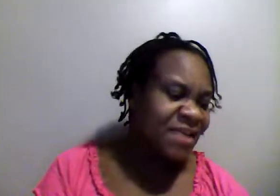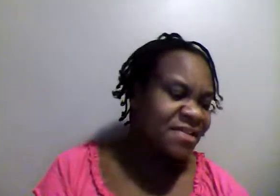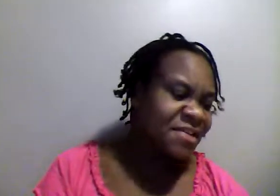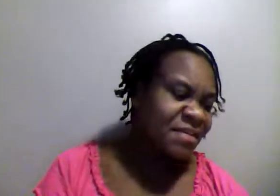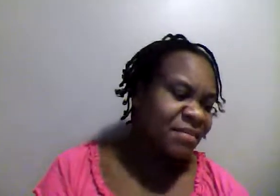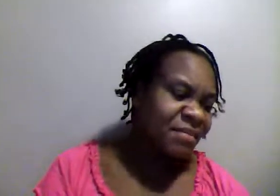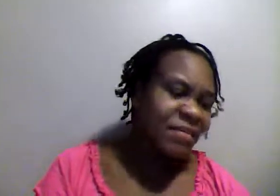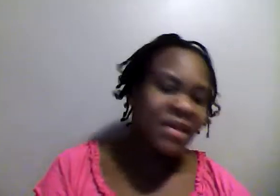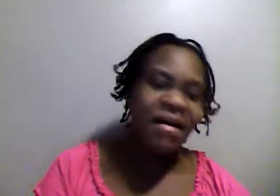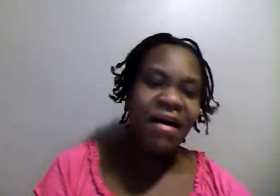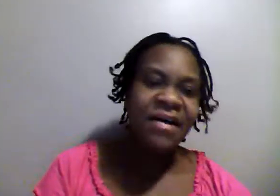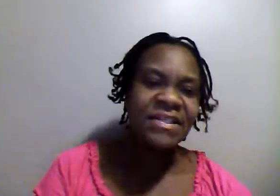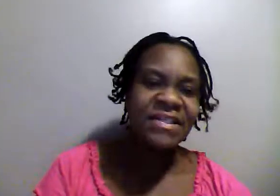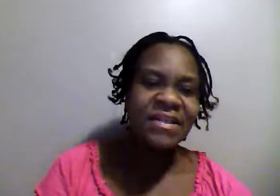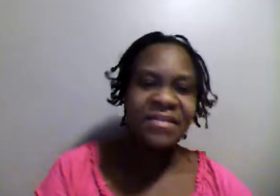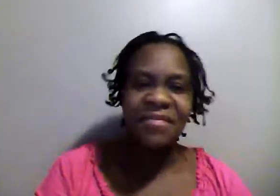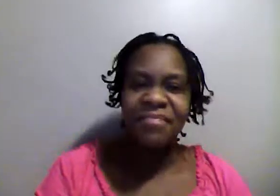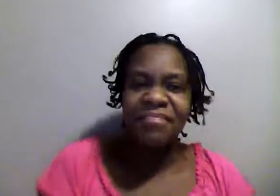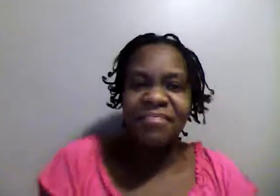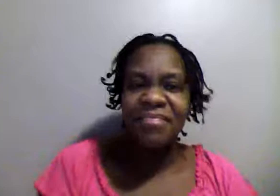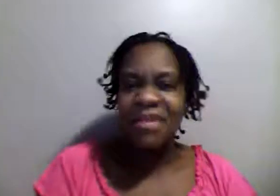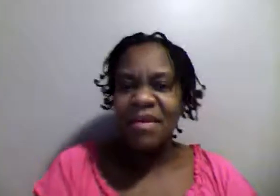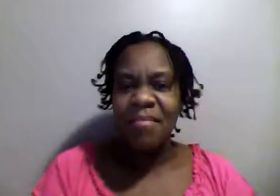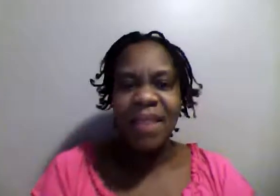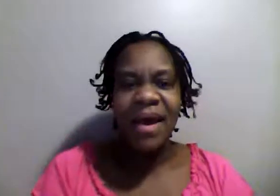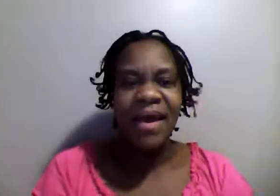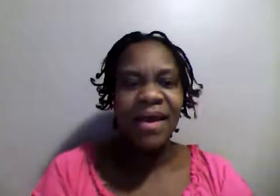is caused by